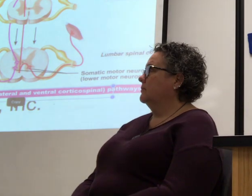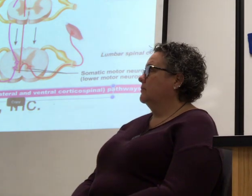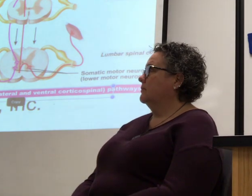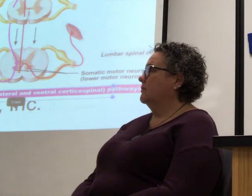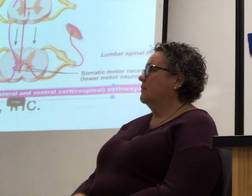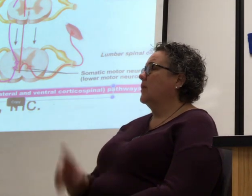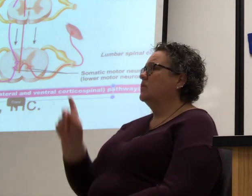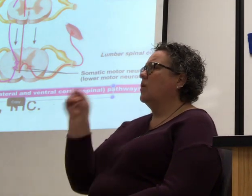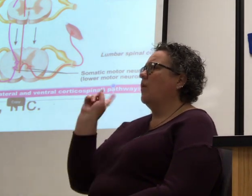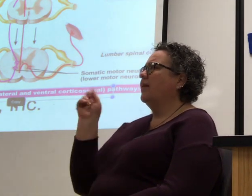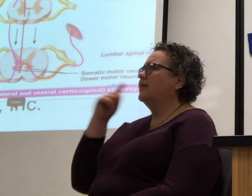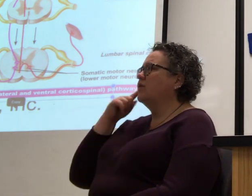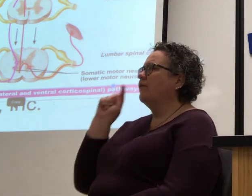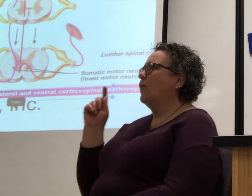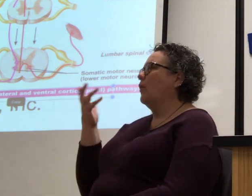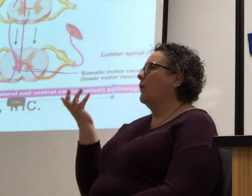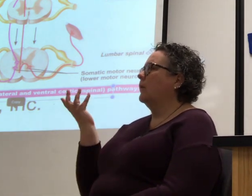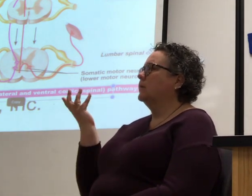So these are for,